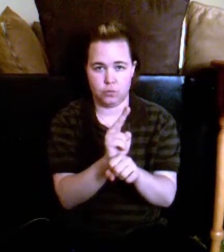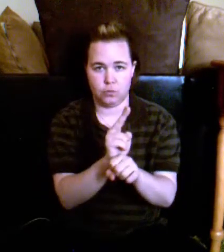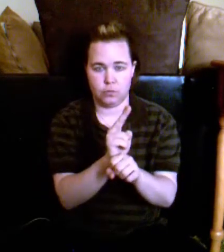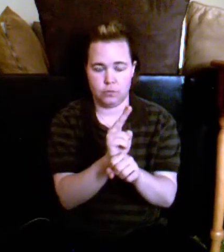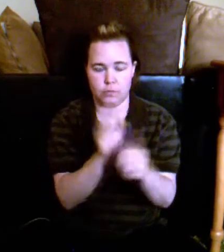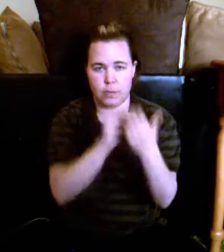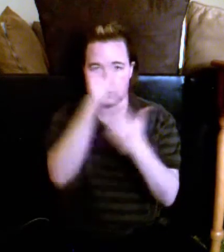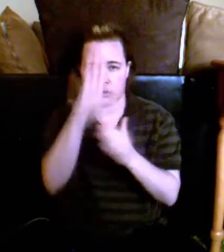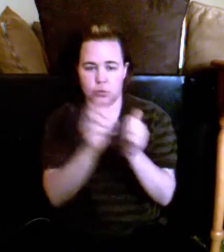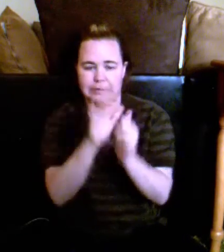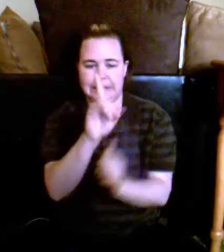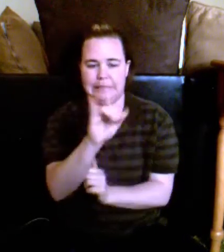with disabilities?